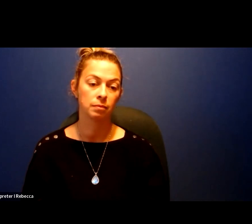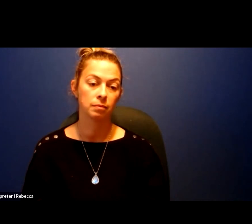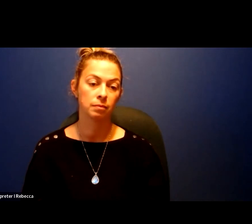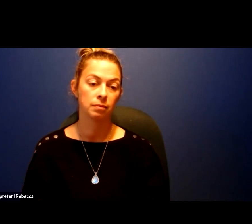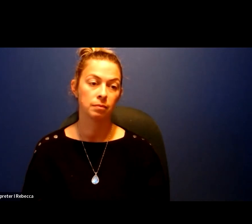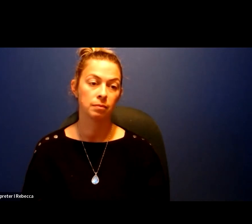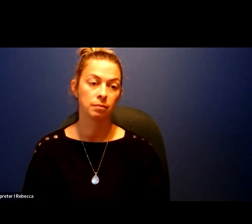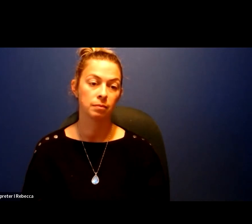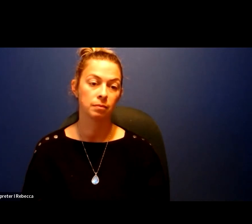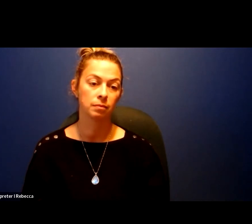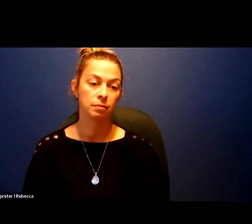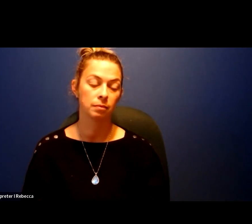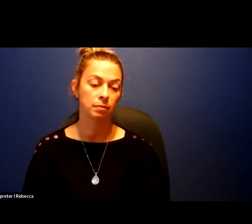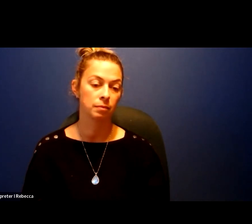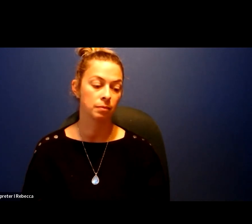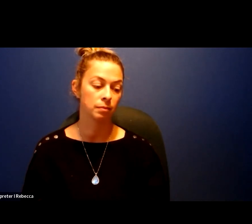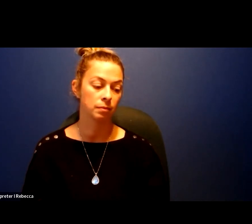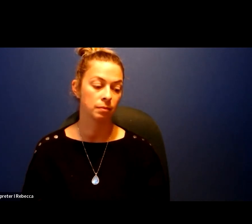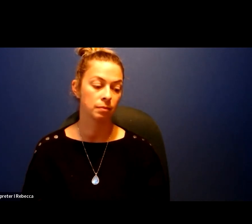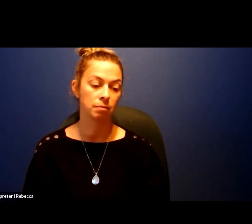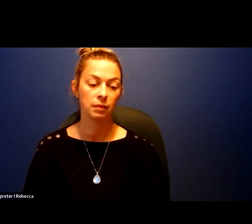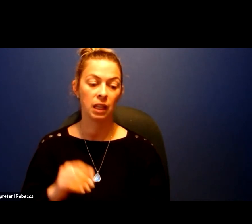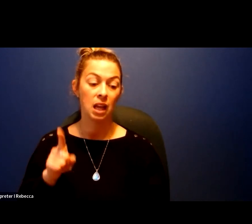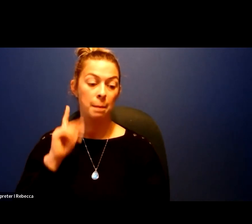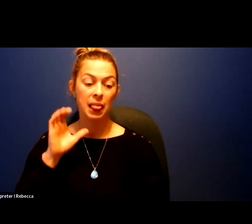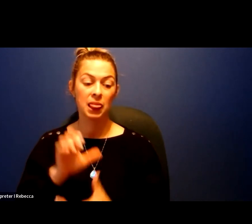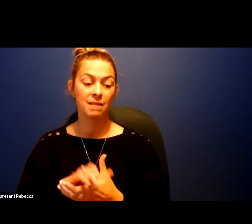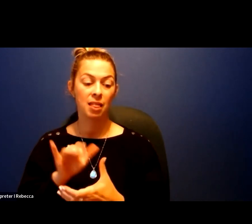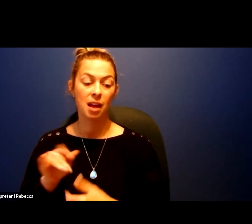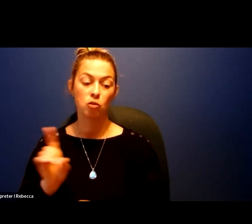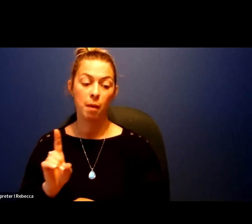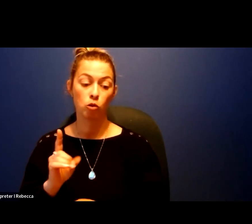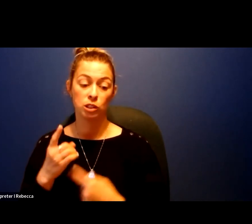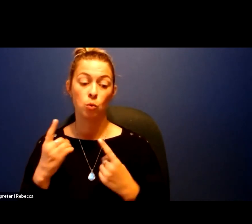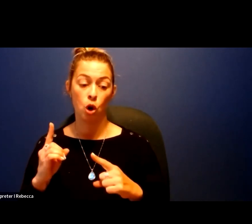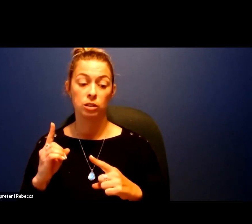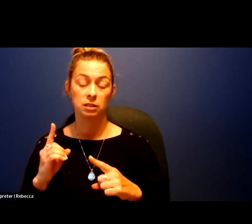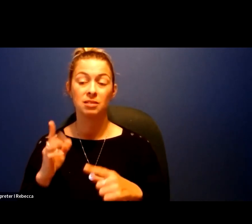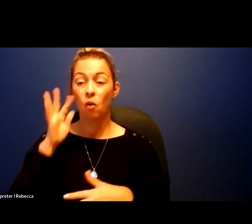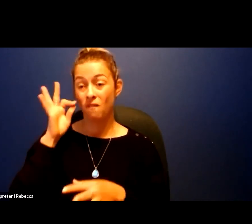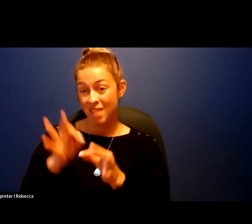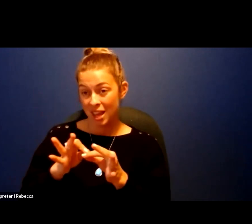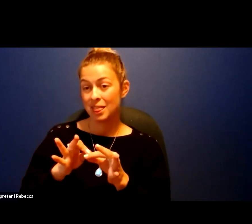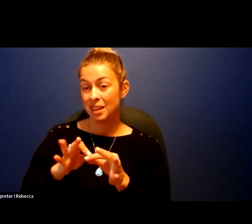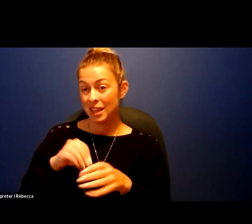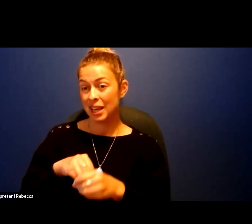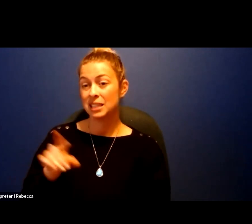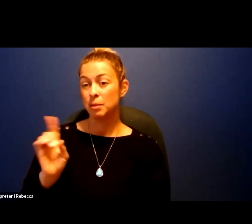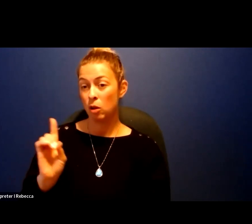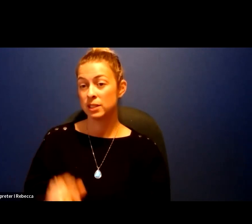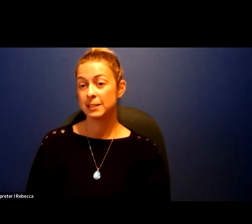Just believing that democracy works and that'll ultimately spread it, right? Faith in democracy.